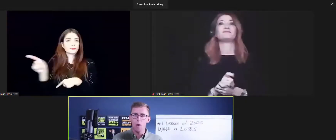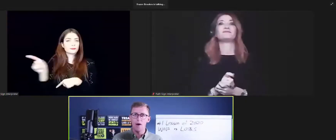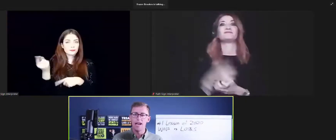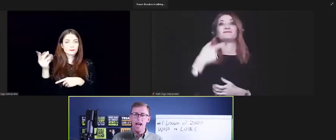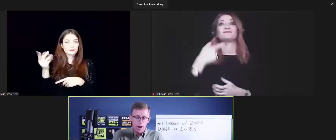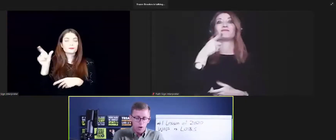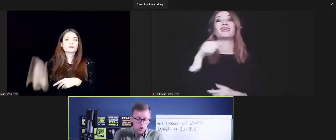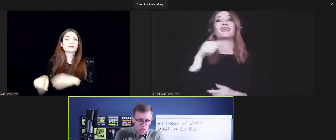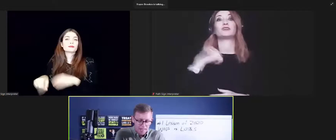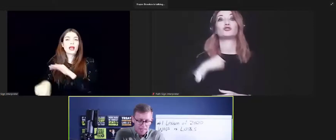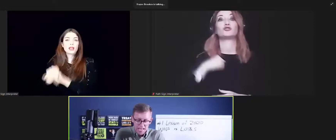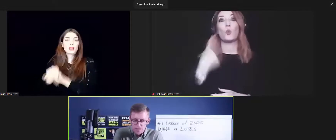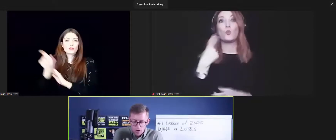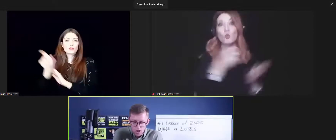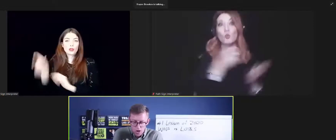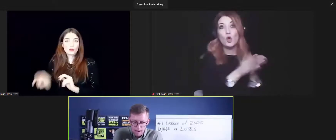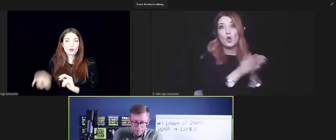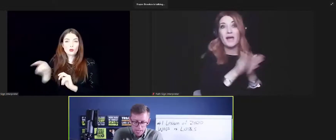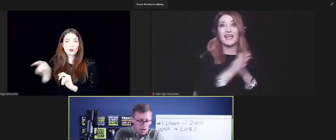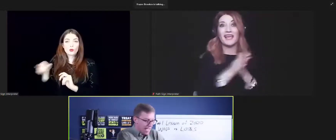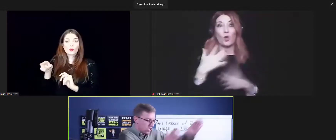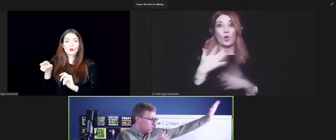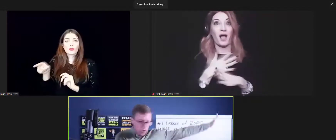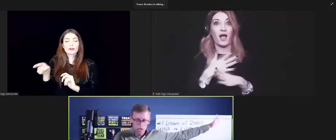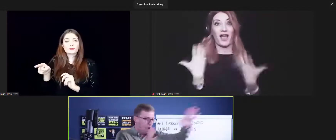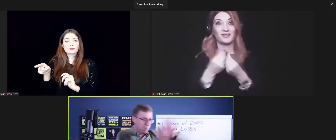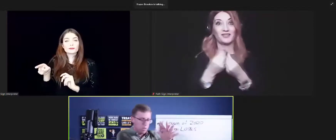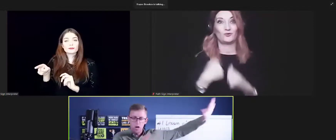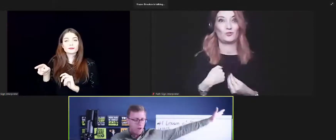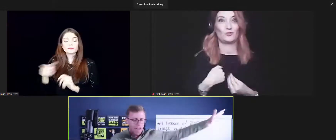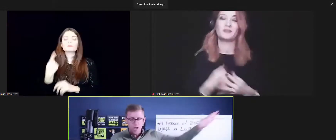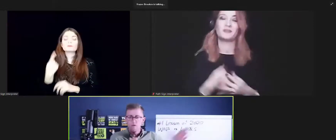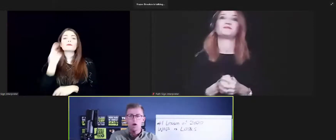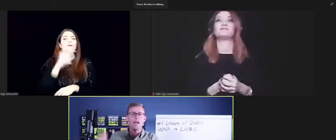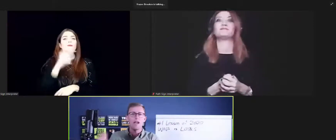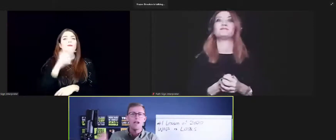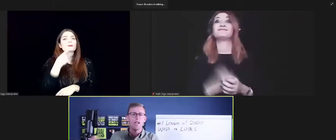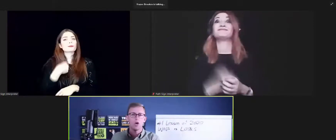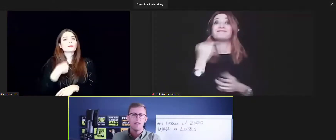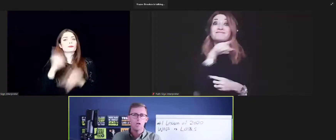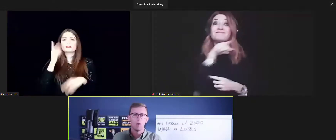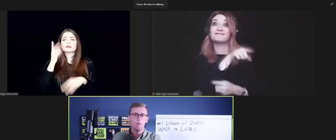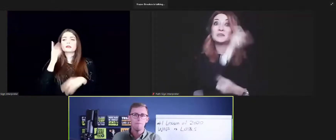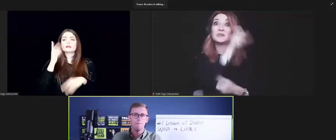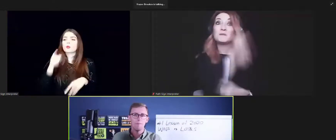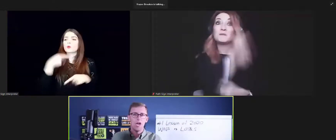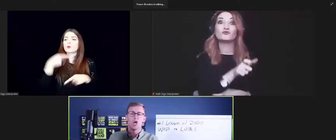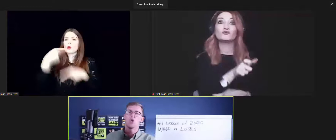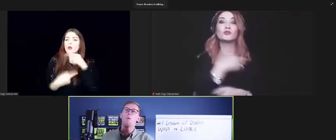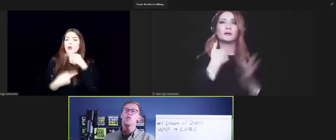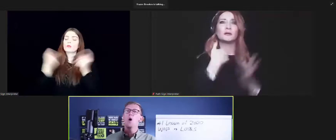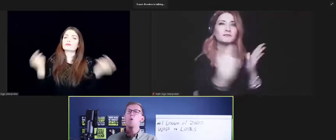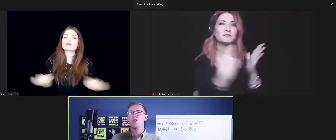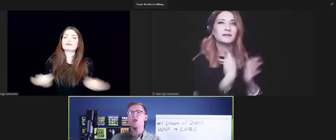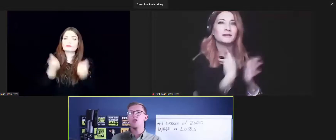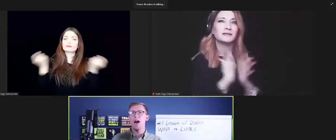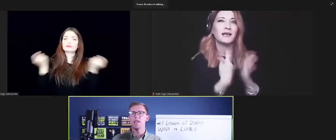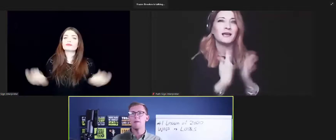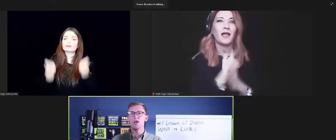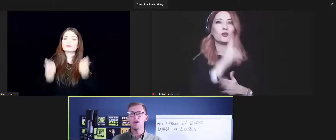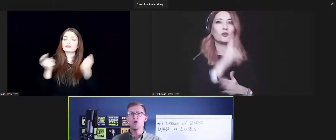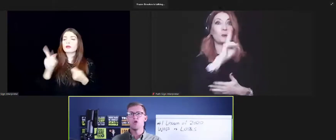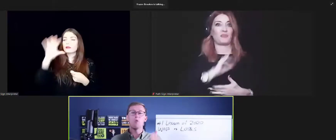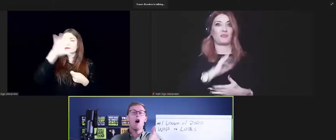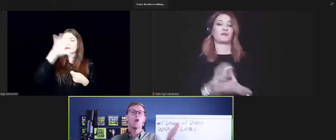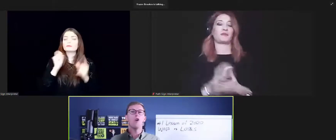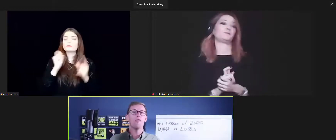going and understand the end of a chapter is the chapter's already written, you've got to write the next one, right? Because you always know the next chapter because you